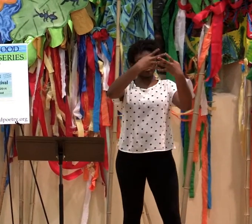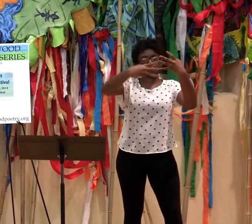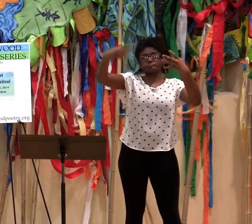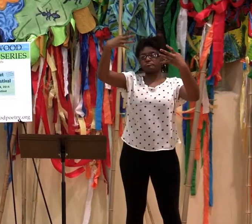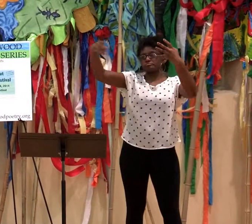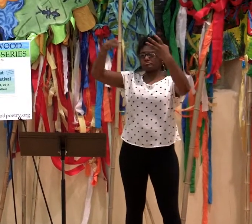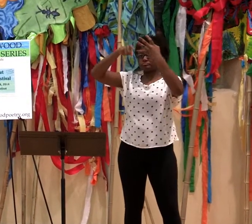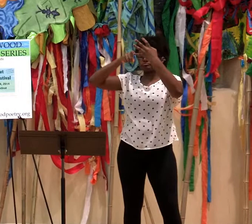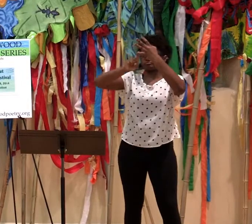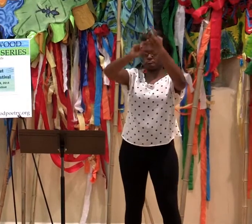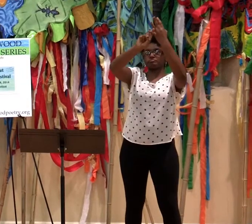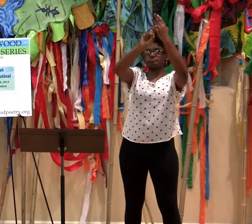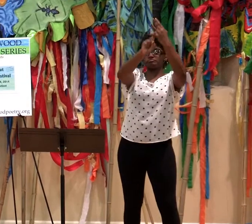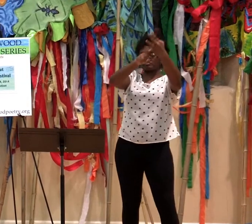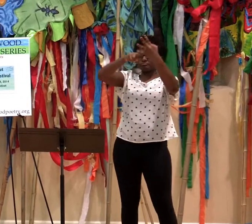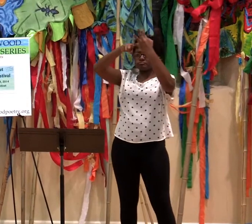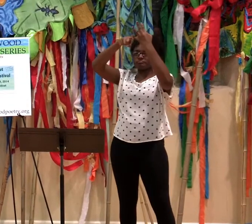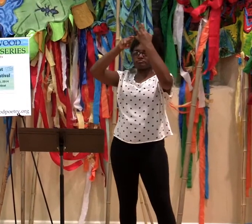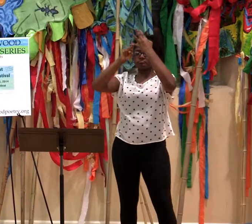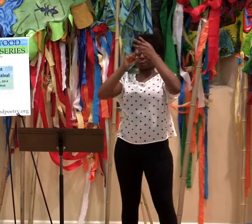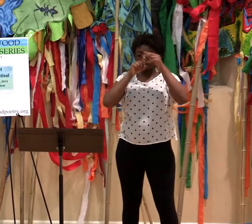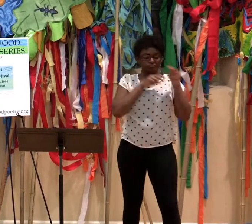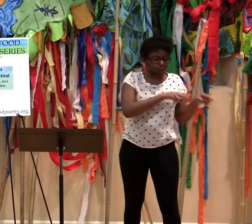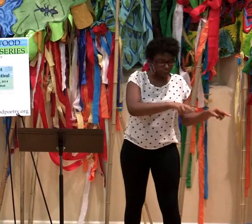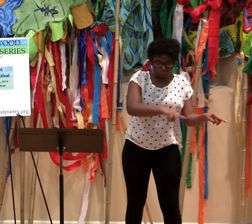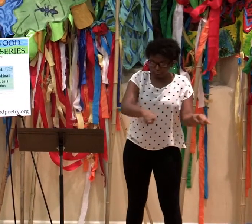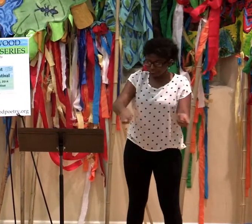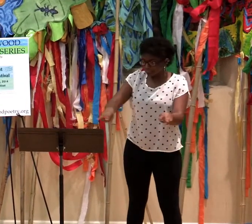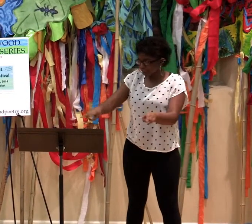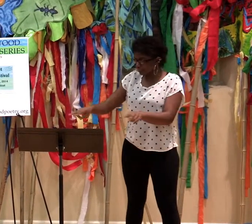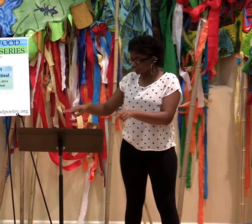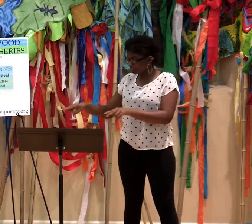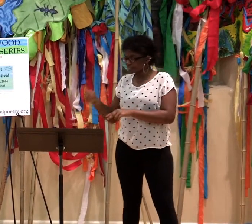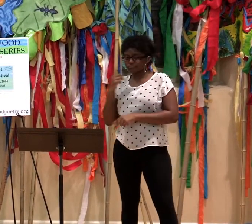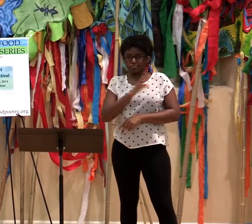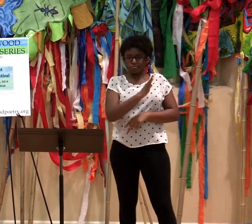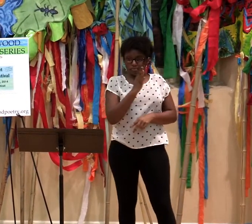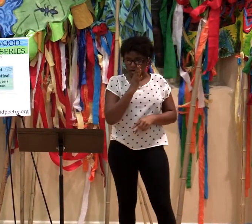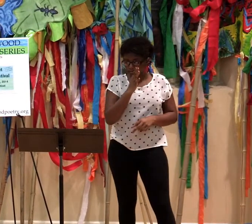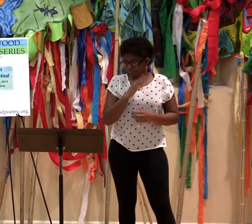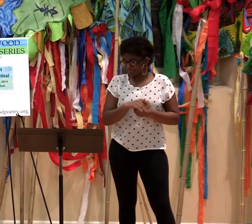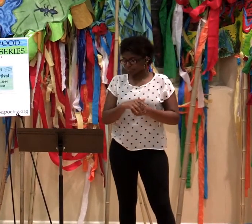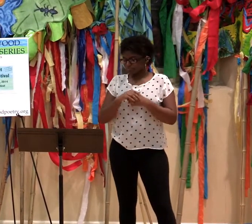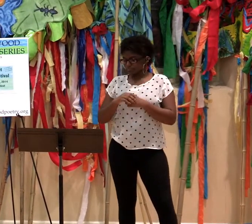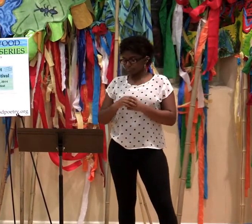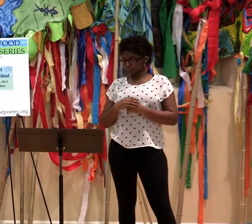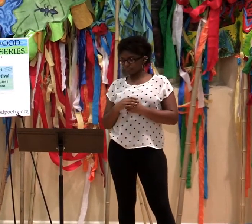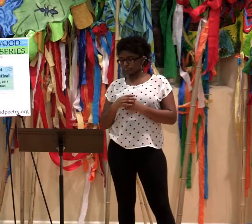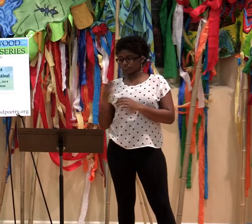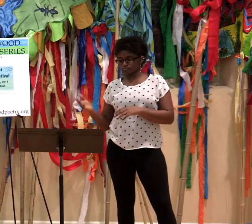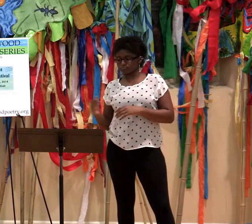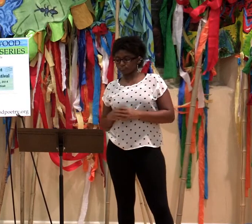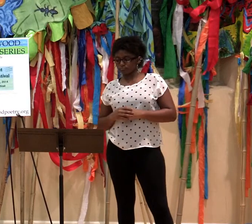monkey, hanging safe from the brown branch, looking for his mom.